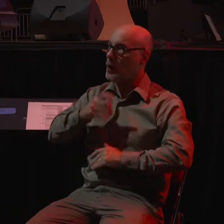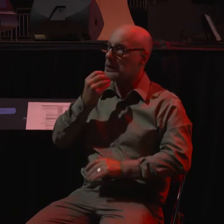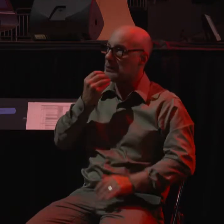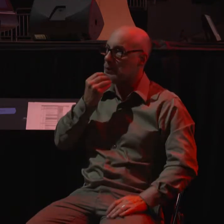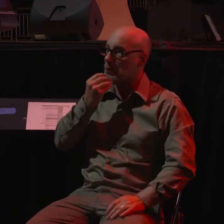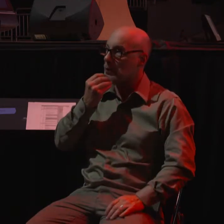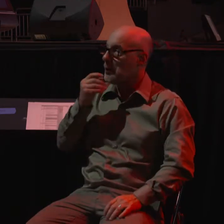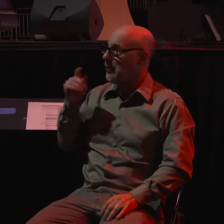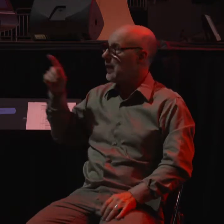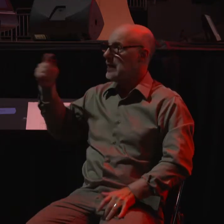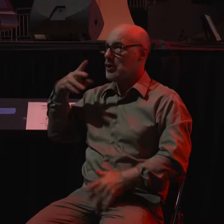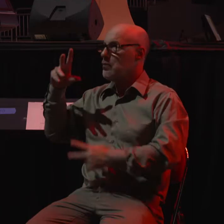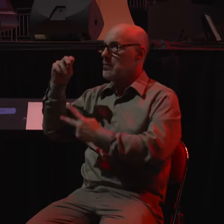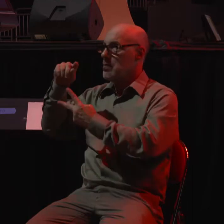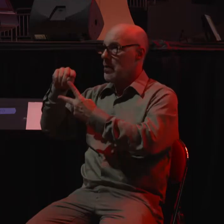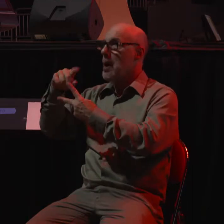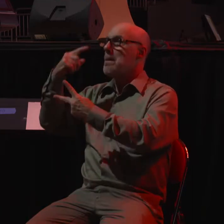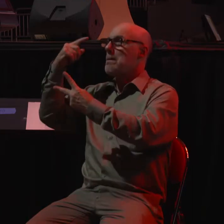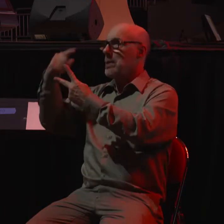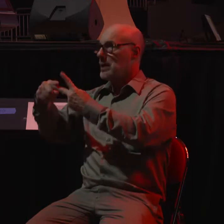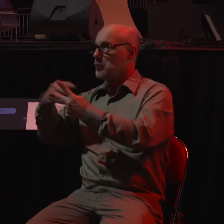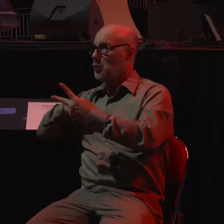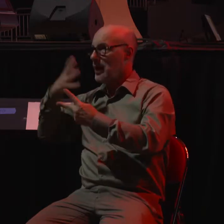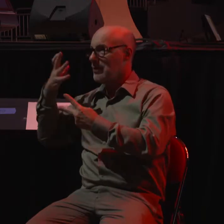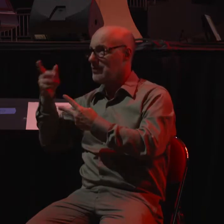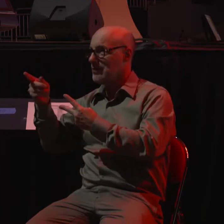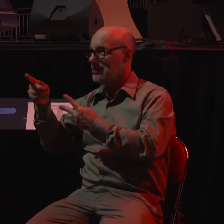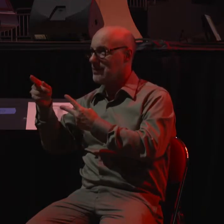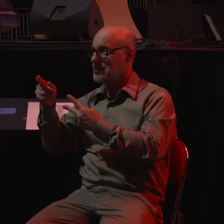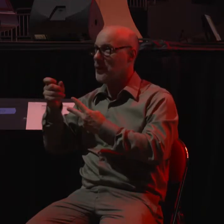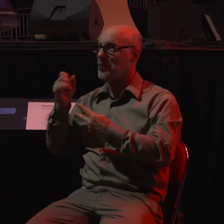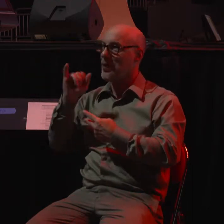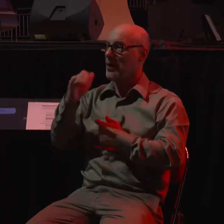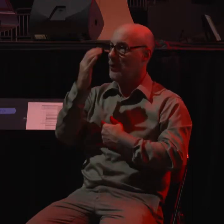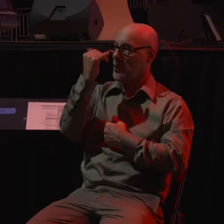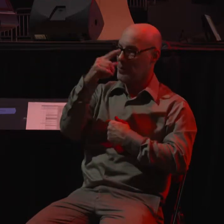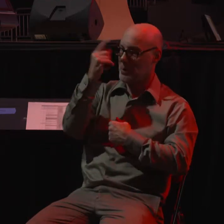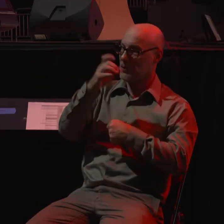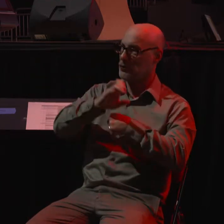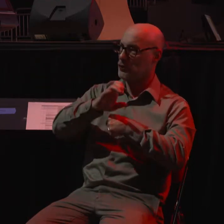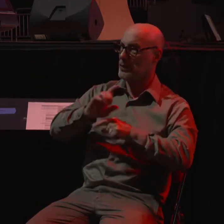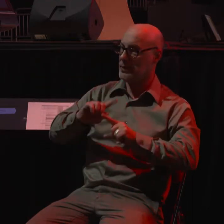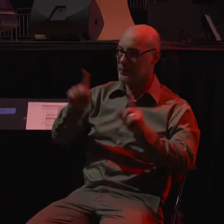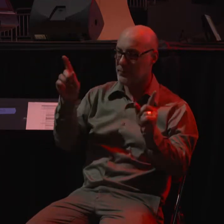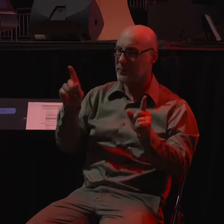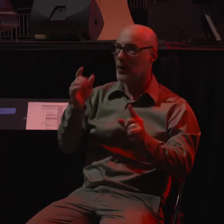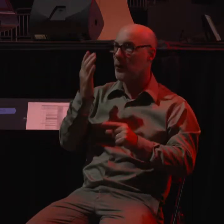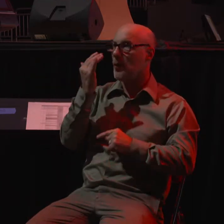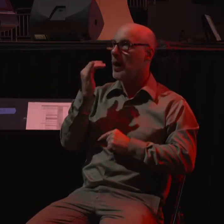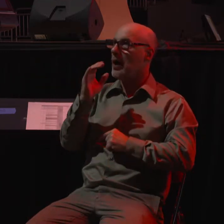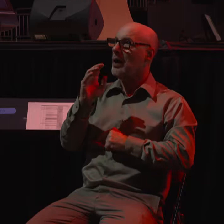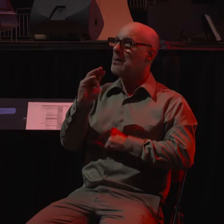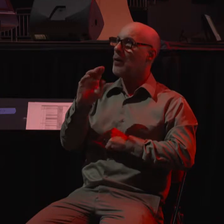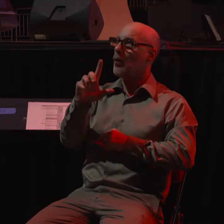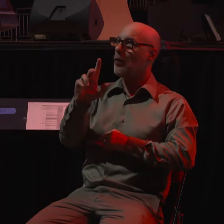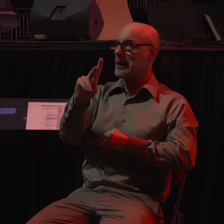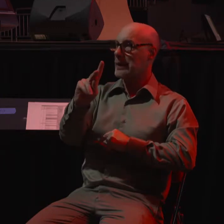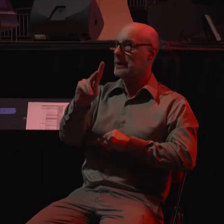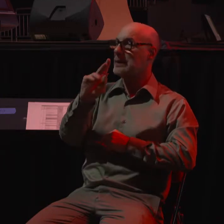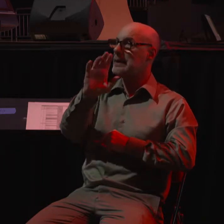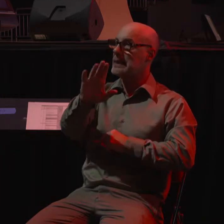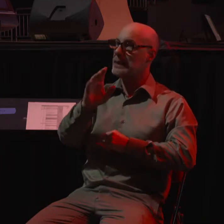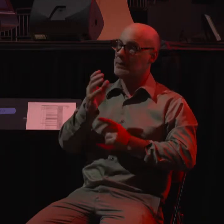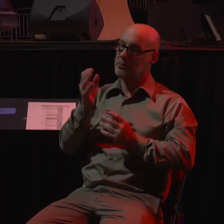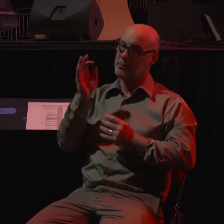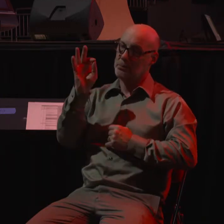some ways unique. It makes King's ministry unique as a product of the black church in